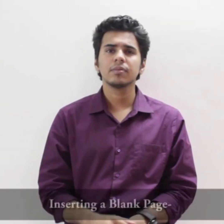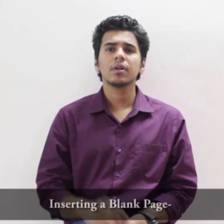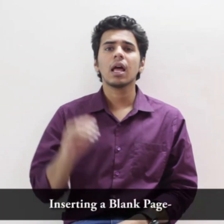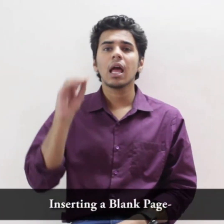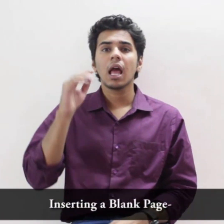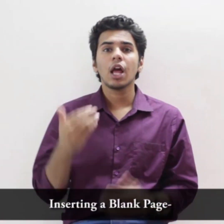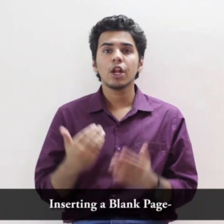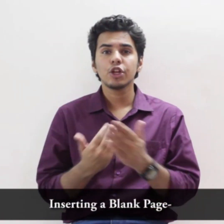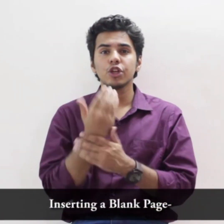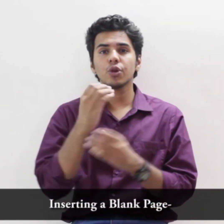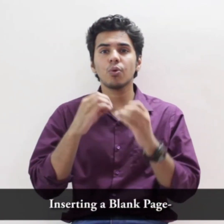Inserting a blank page.